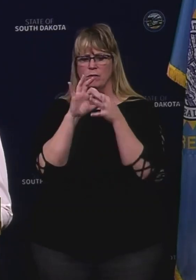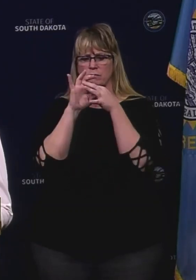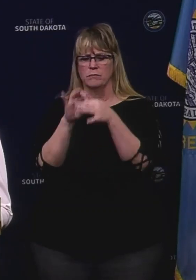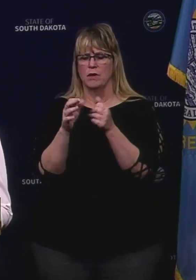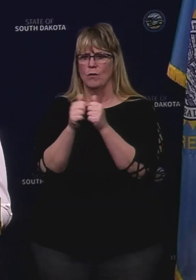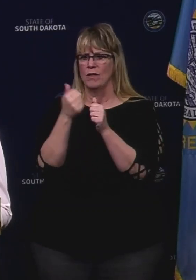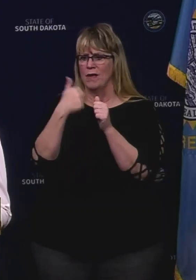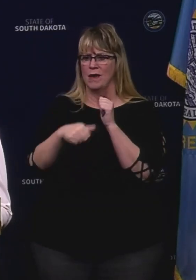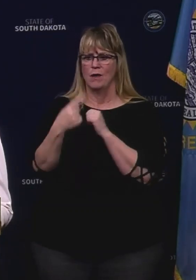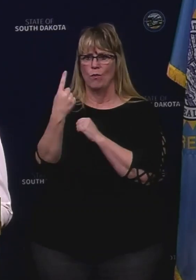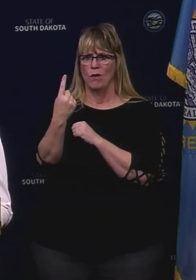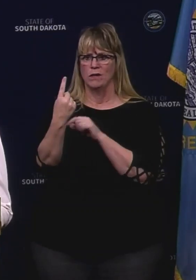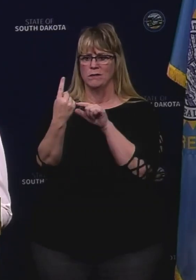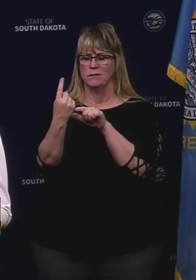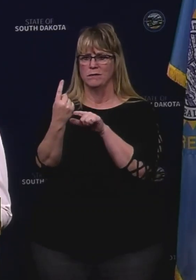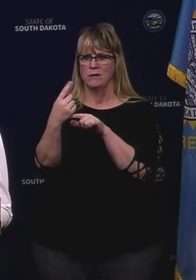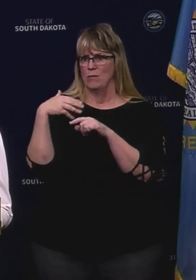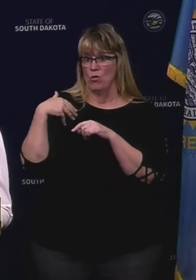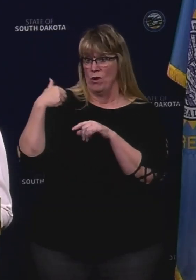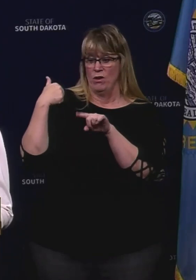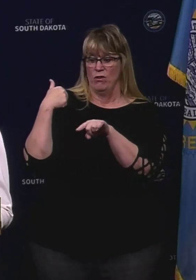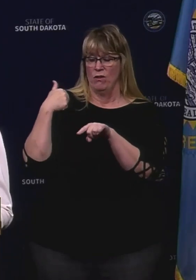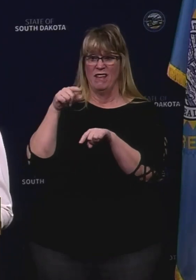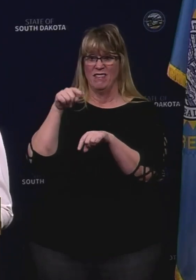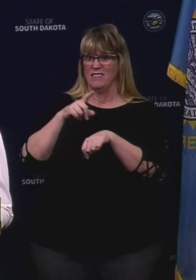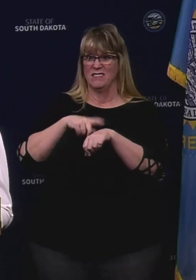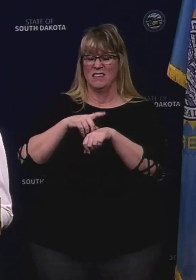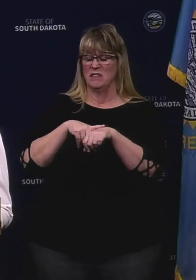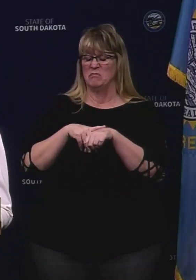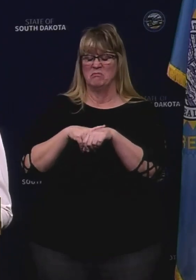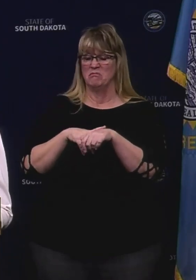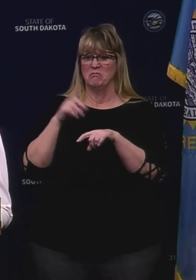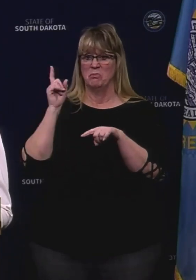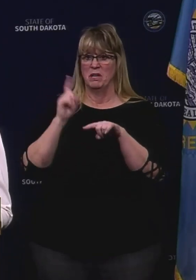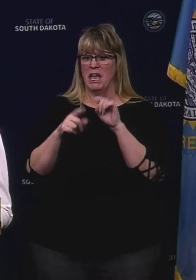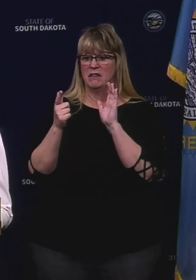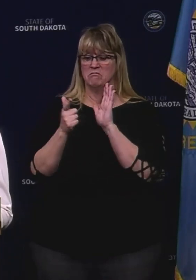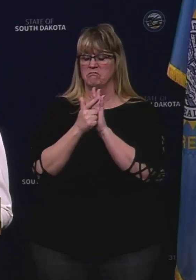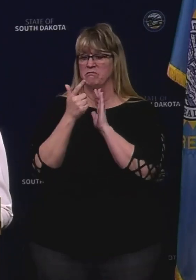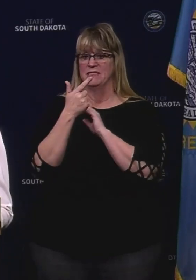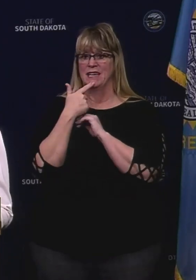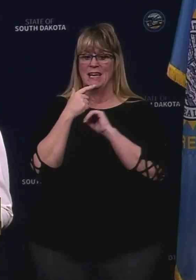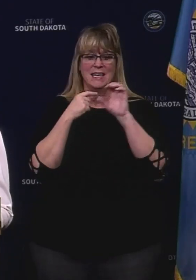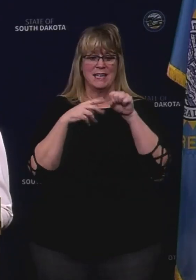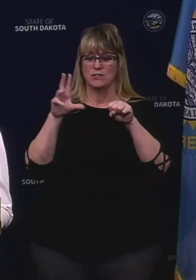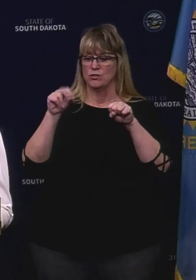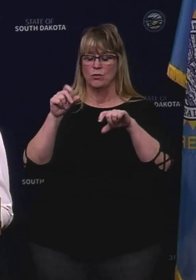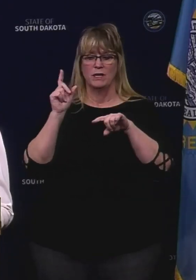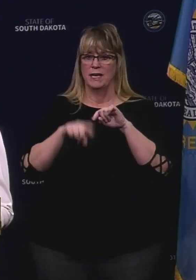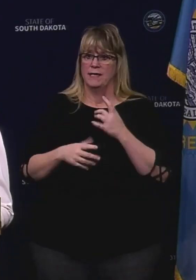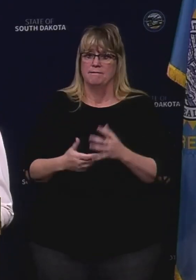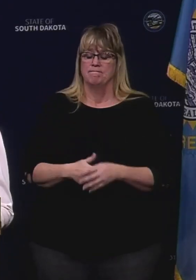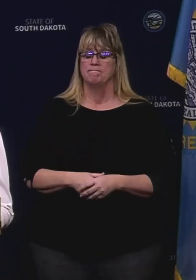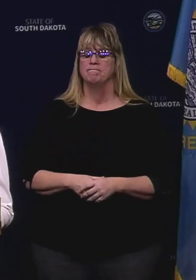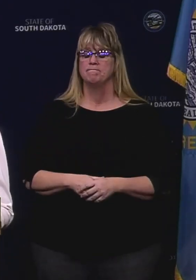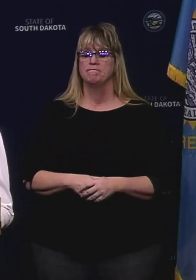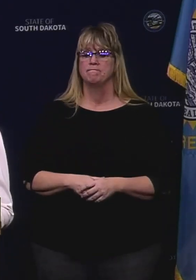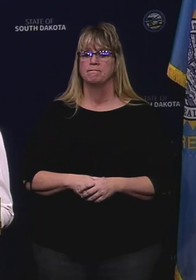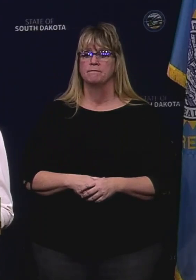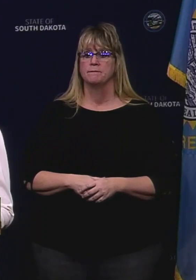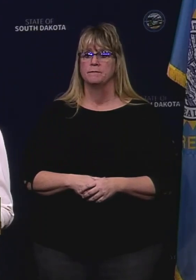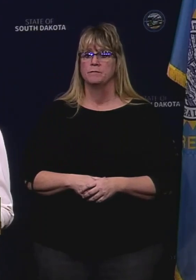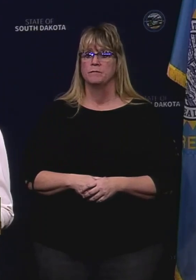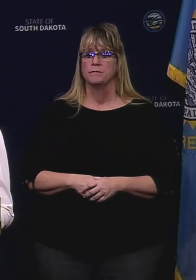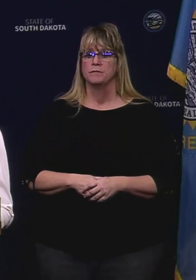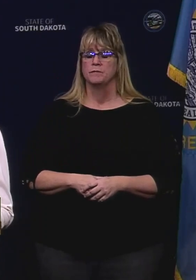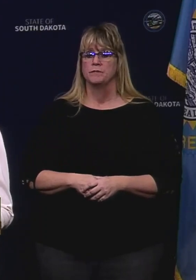with any one particular employer. At this time, we can't say yes or no to that. We have been working